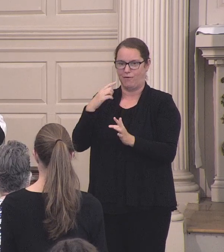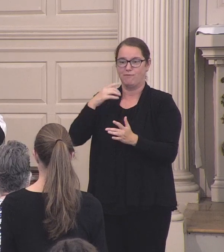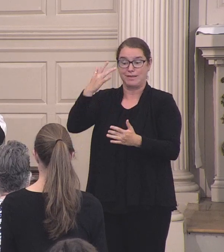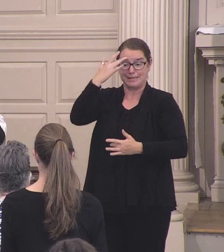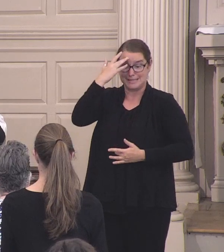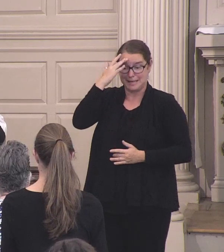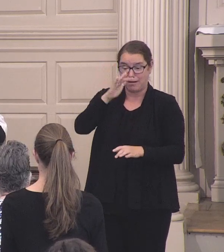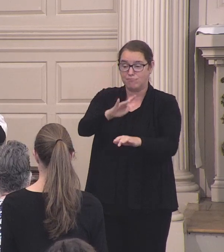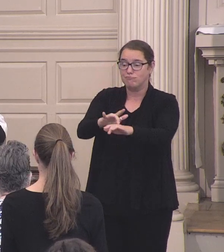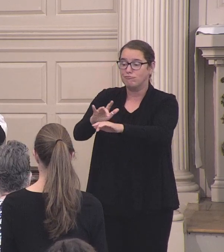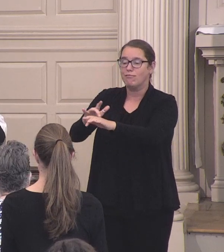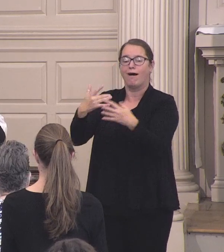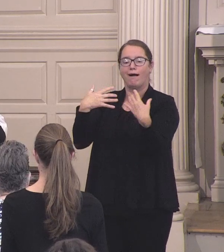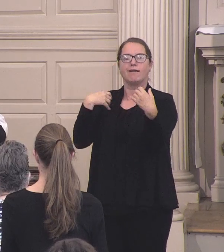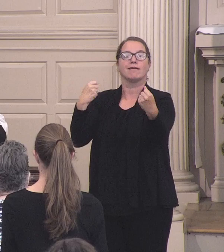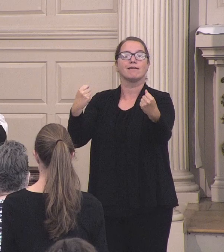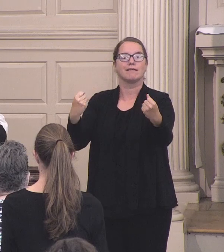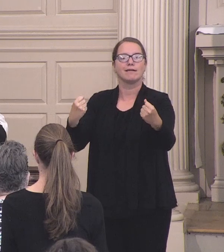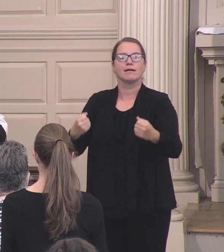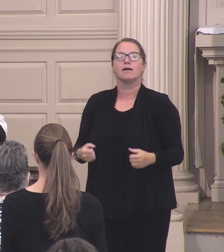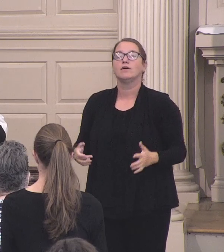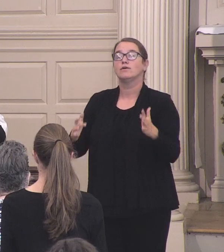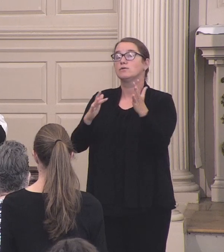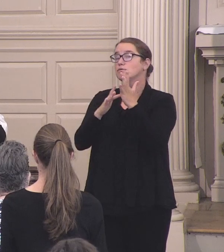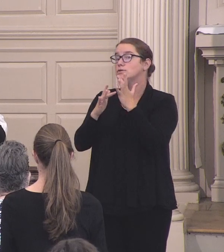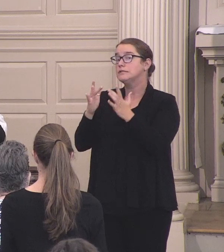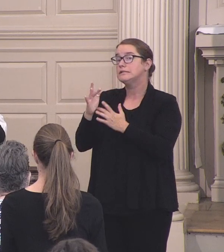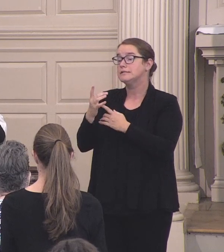Jesus went up on the mountain,